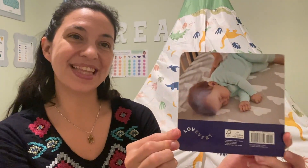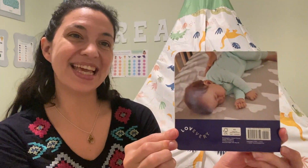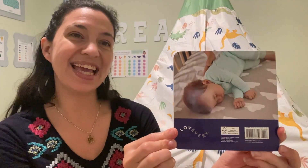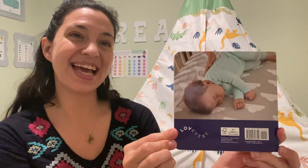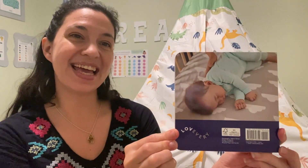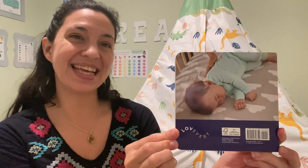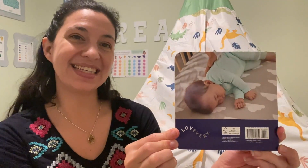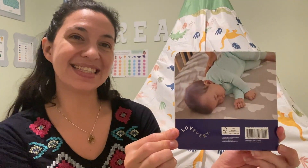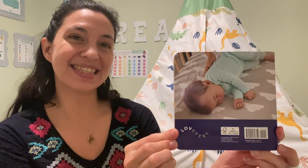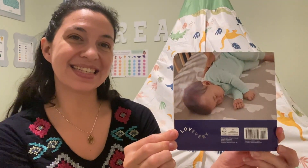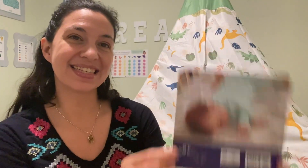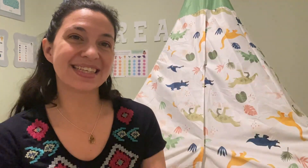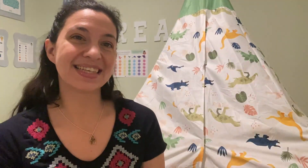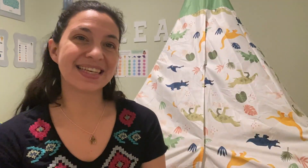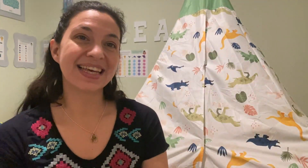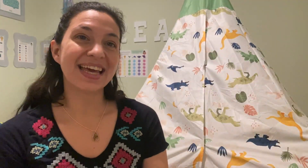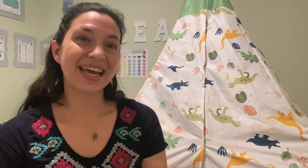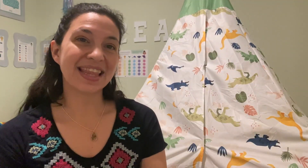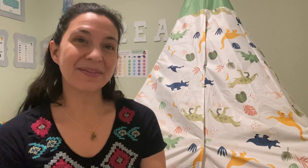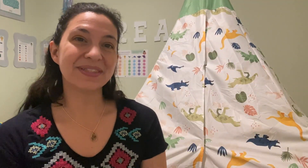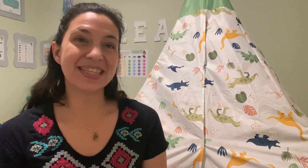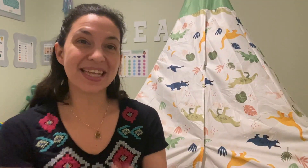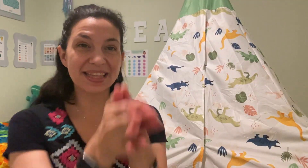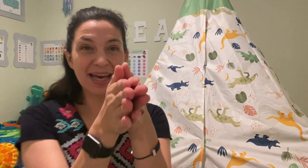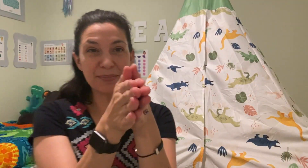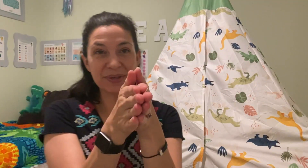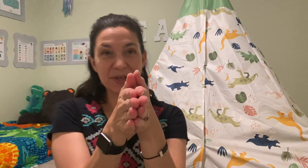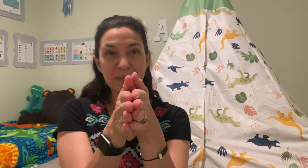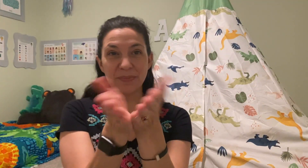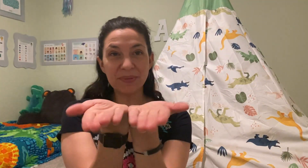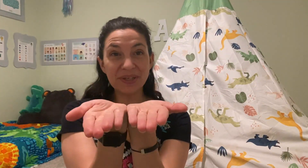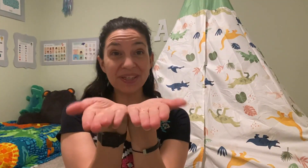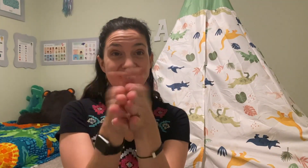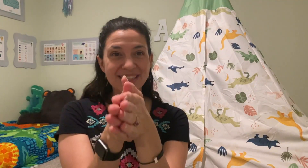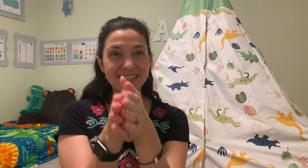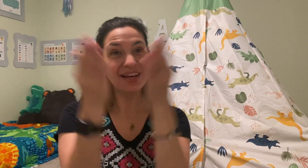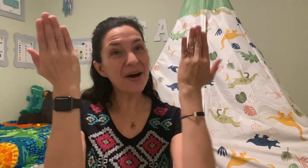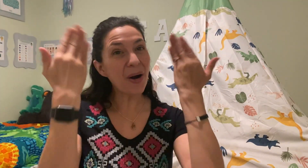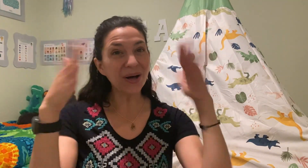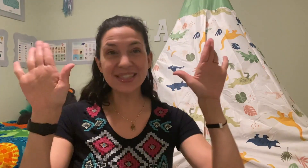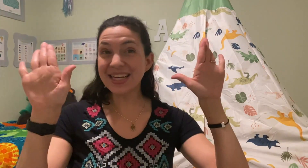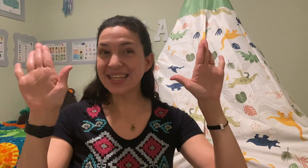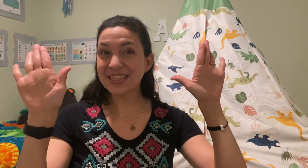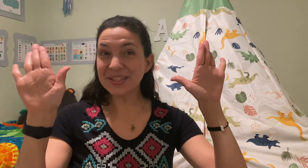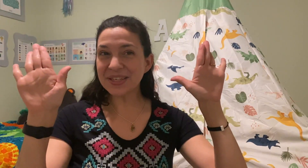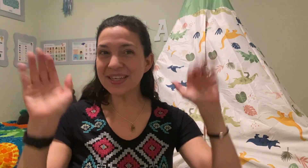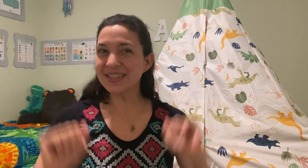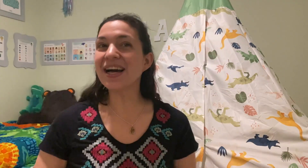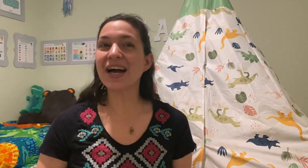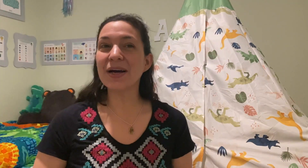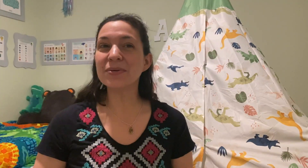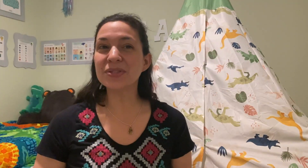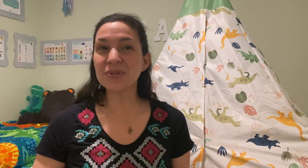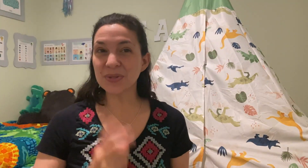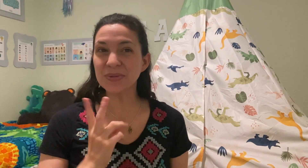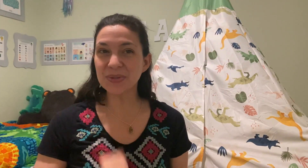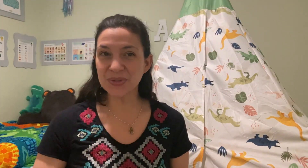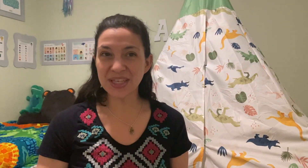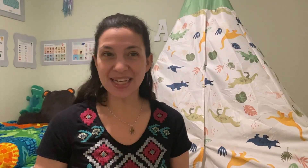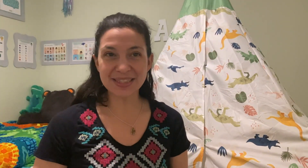The end. And that was the end of that book. Book all done. Look, I always use those two signs